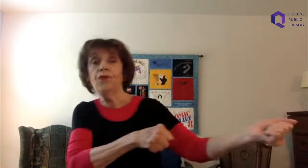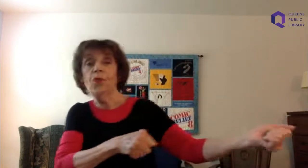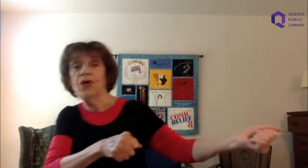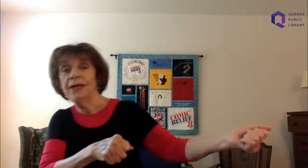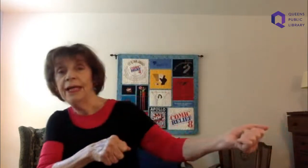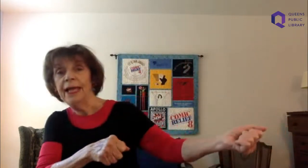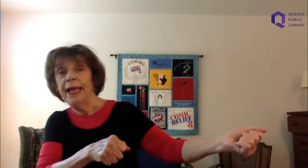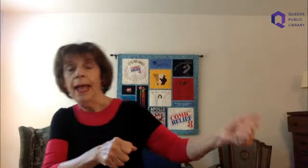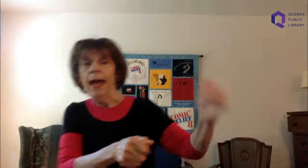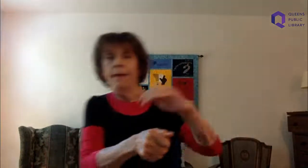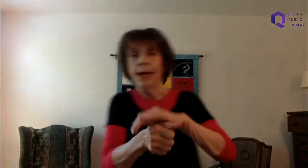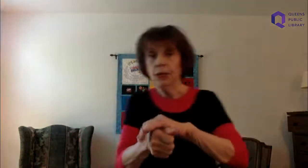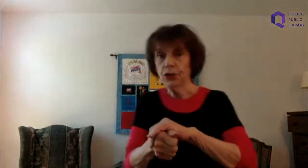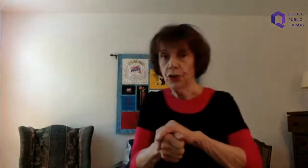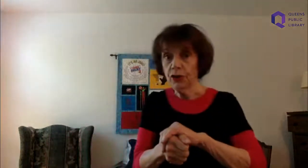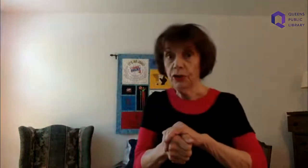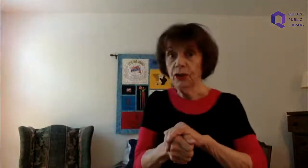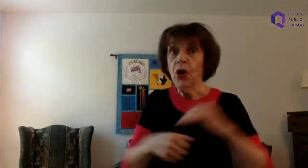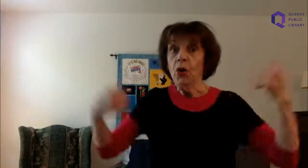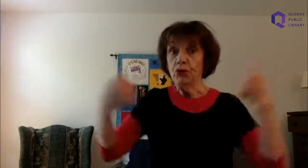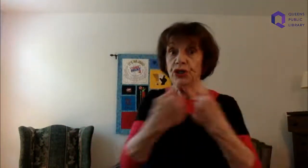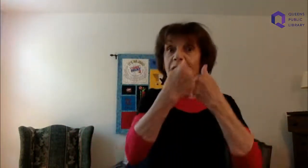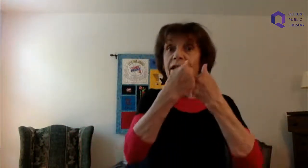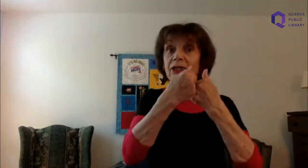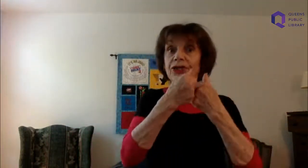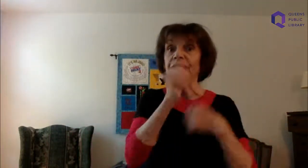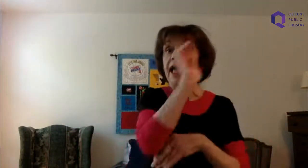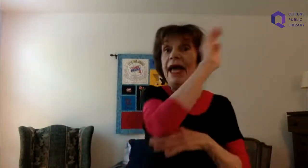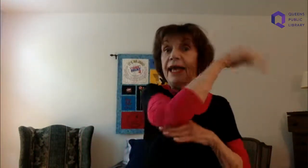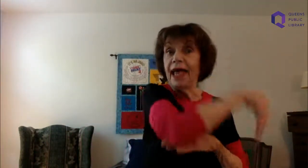war, about a turtle who challenged an